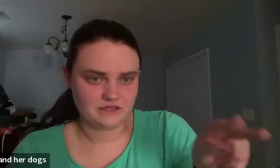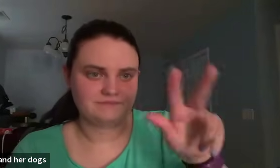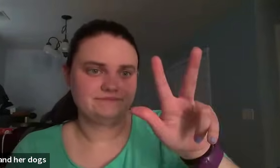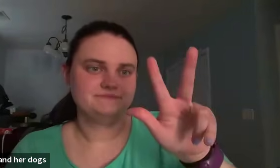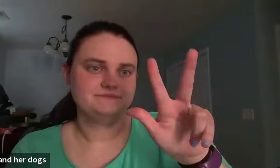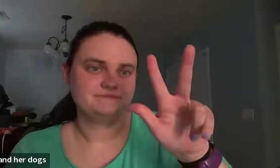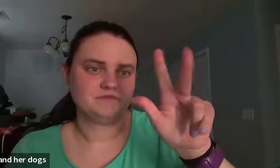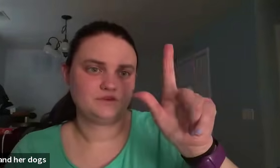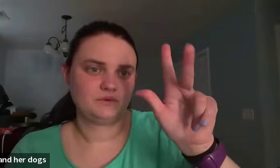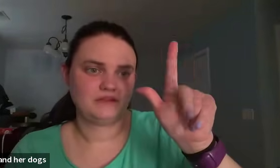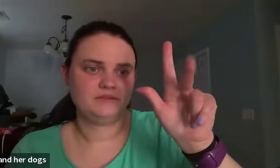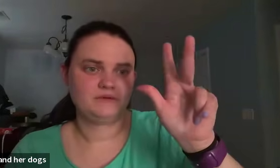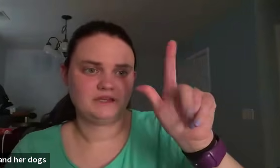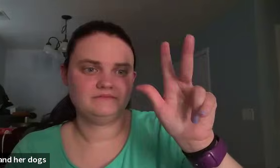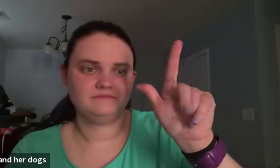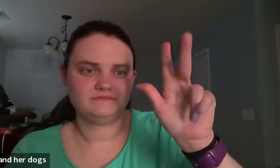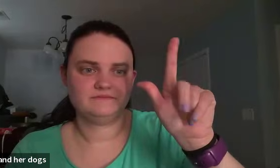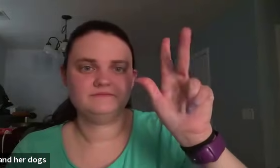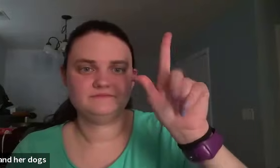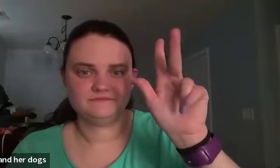23, 23,